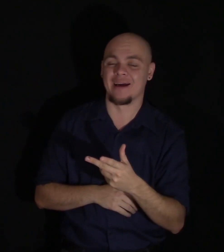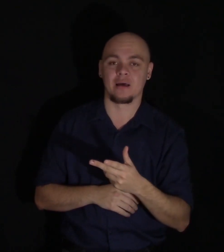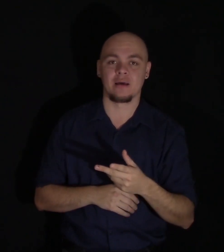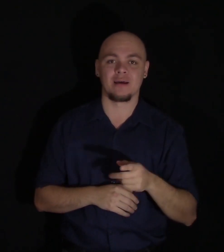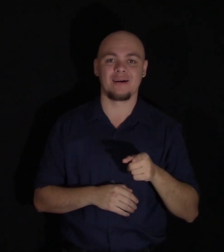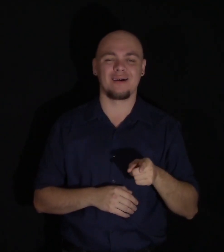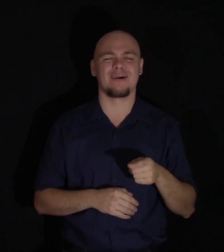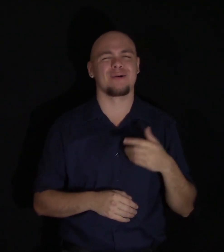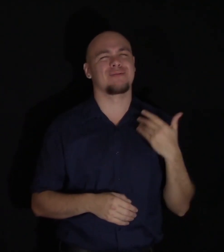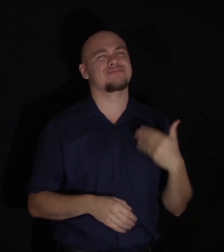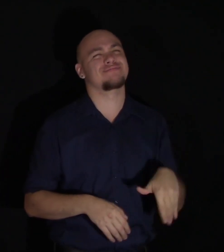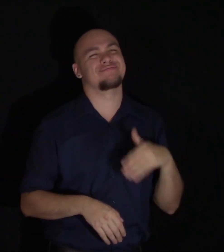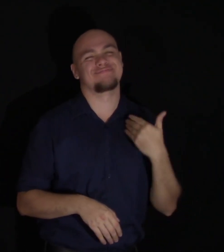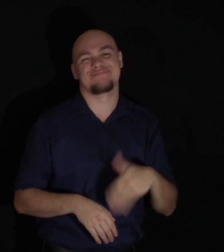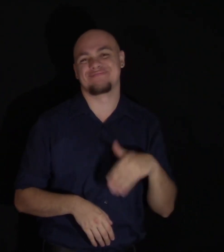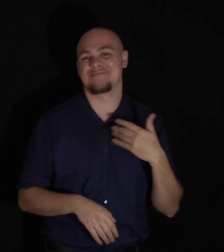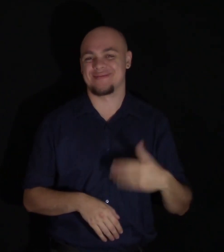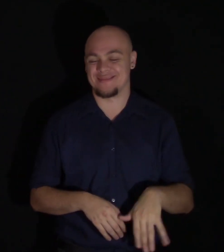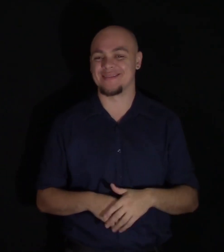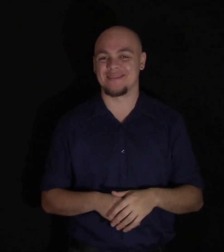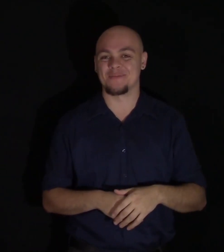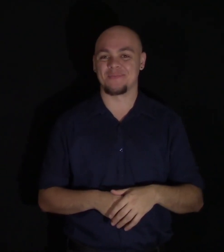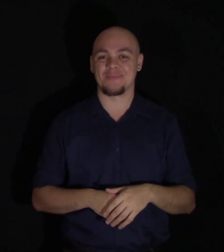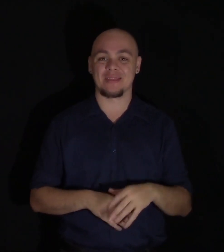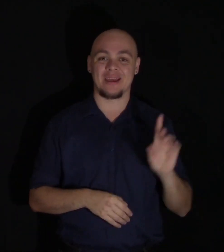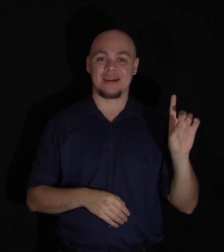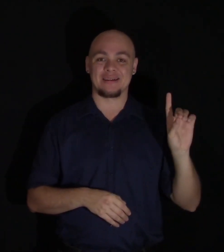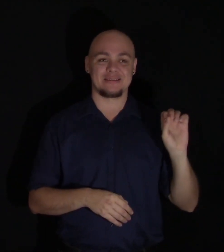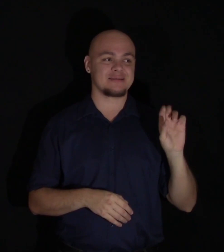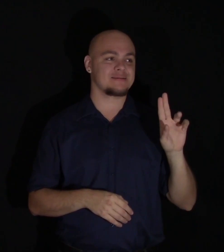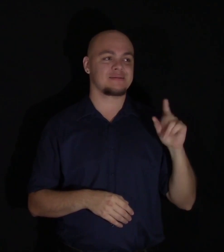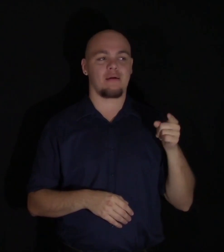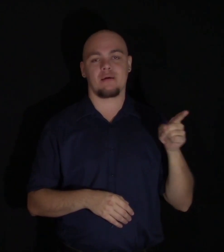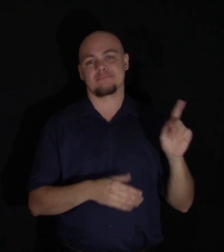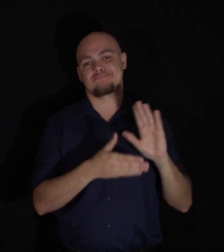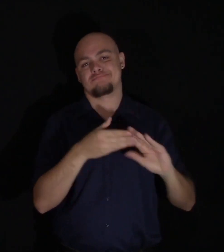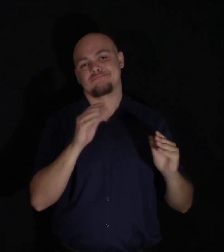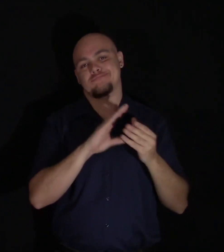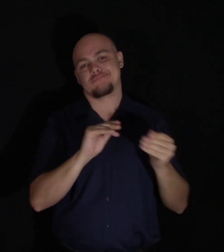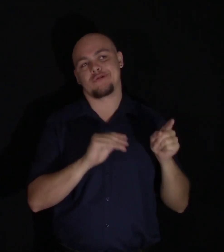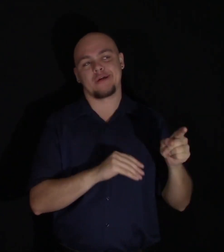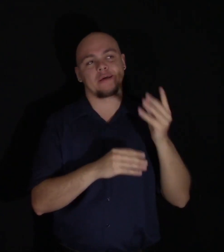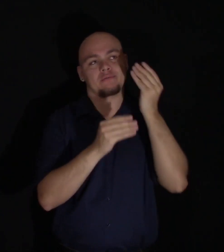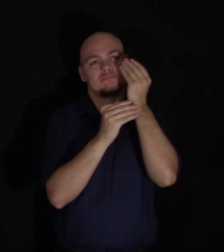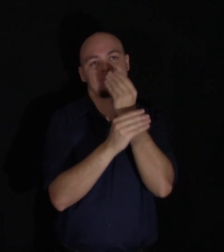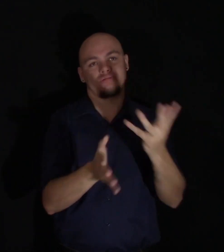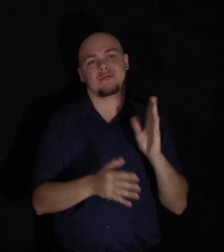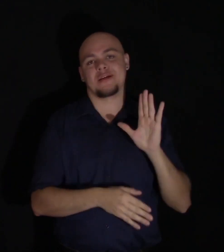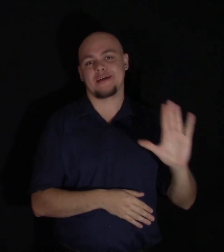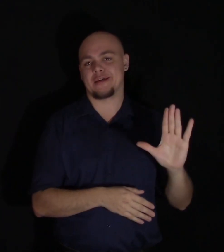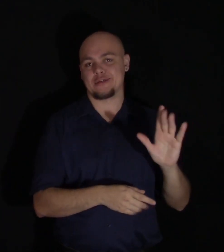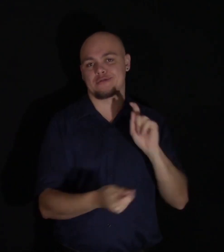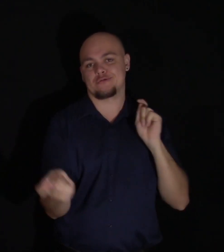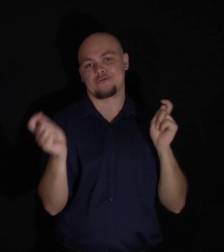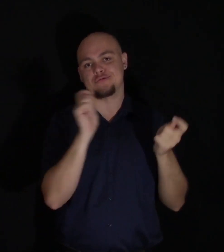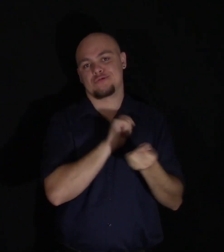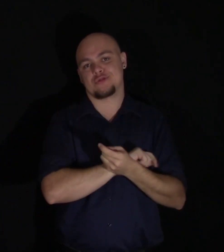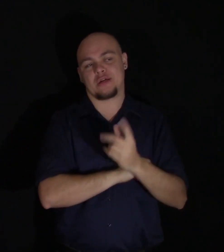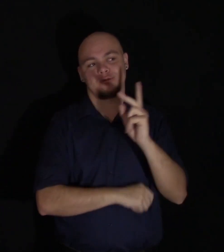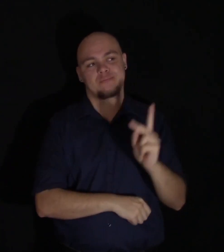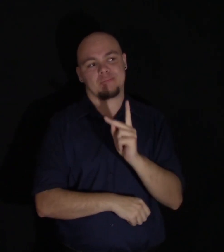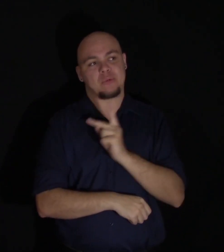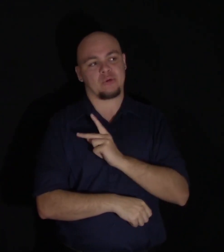Right? And so I've heard Doug tell the story many times of his personal transformation and